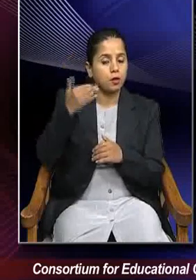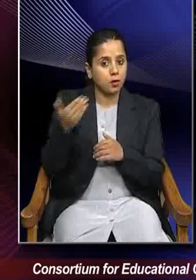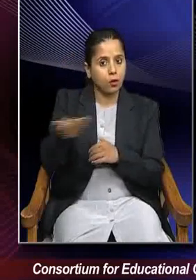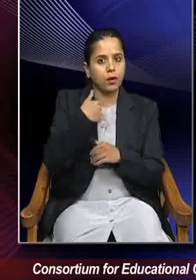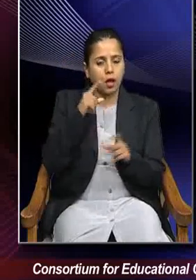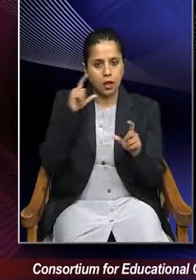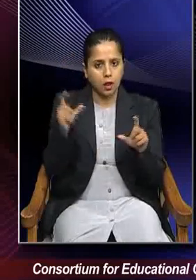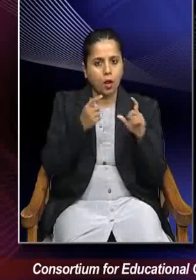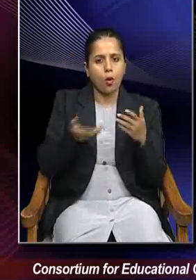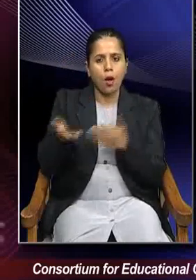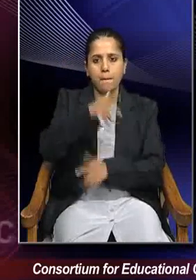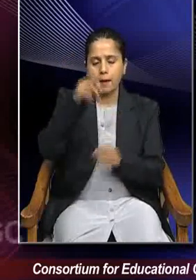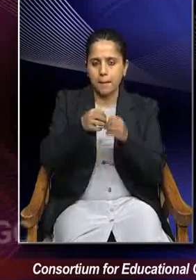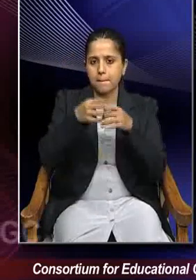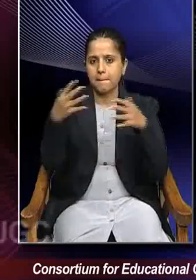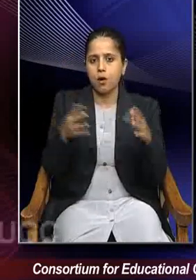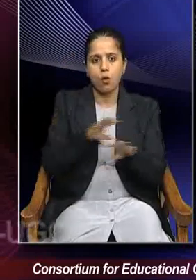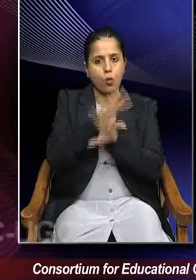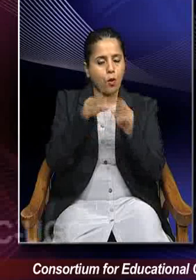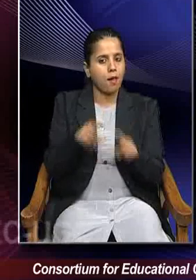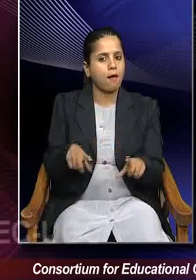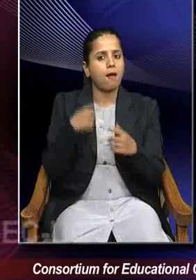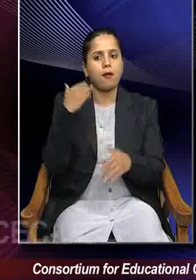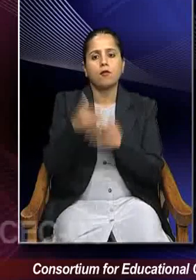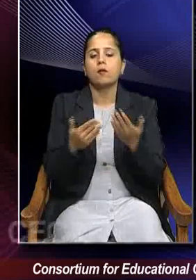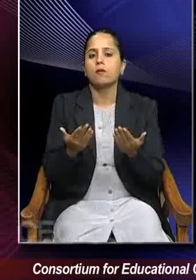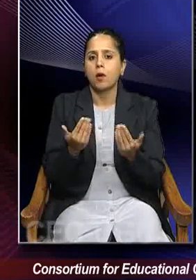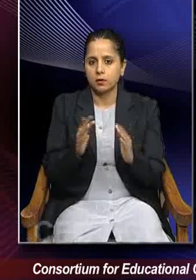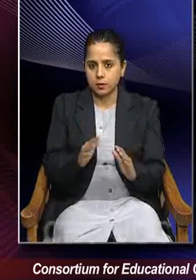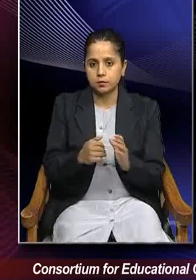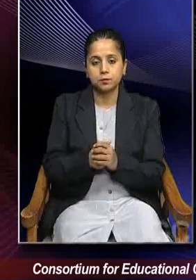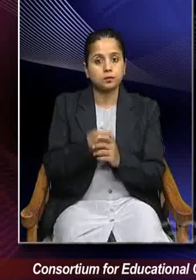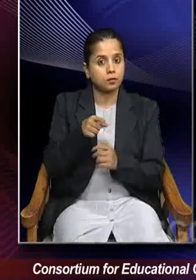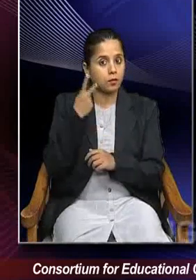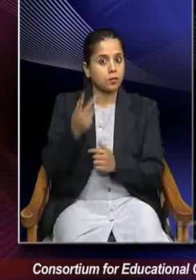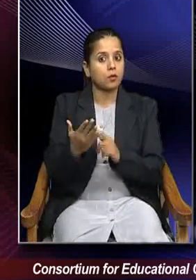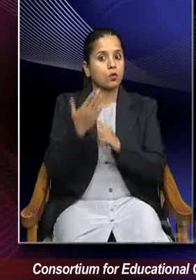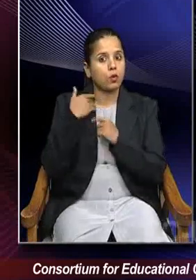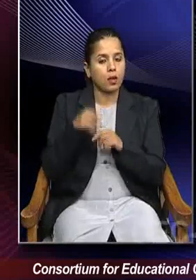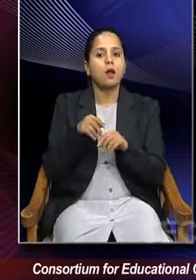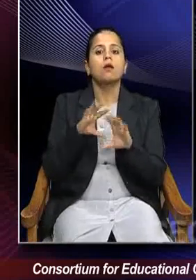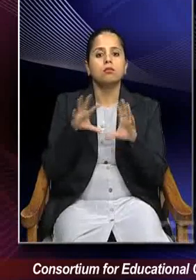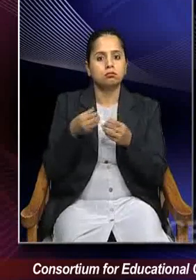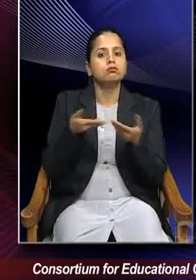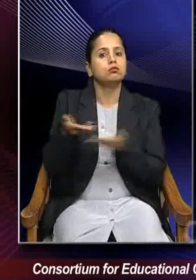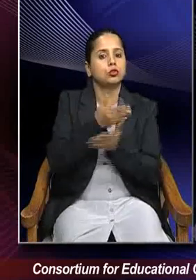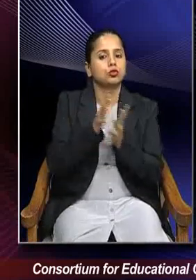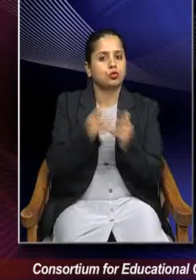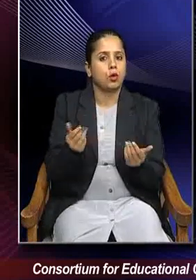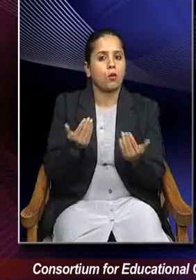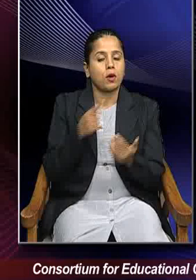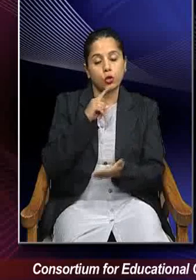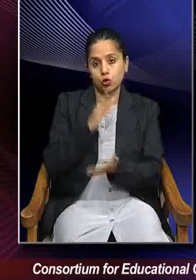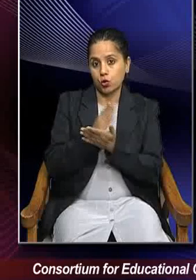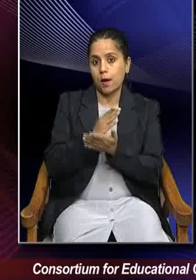care of as many people from all quarters of life as possible. And that shows our collective resolve to make sure